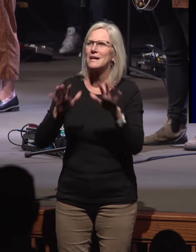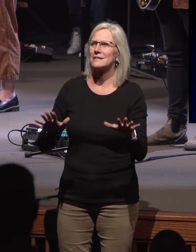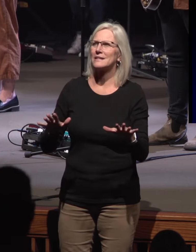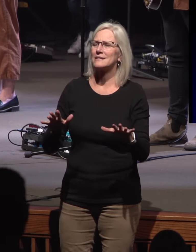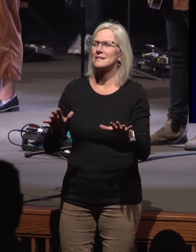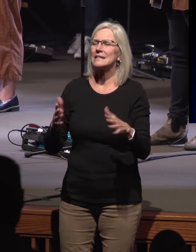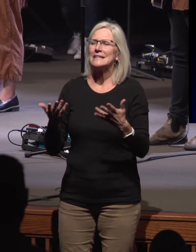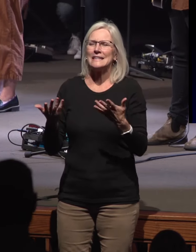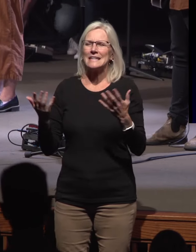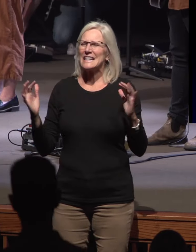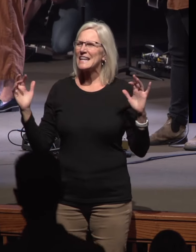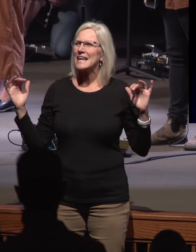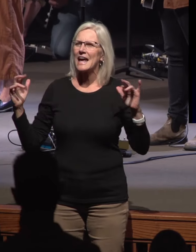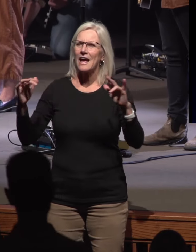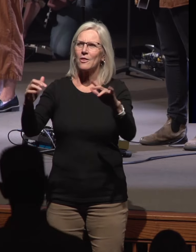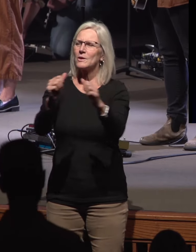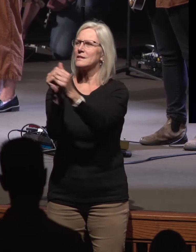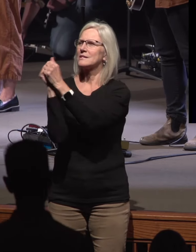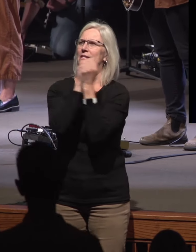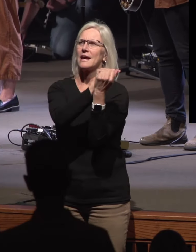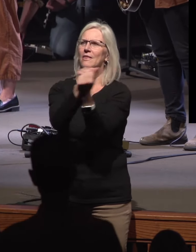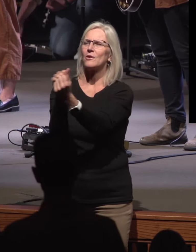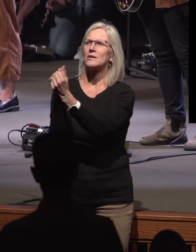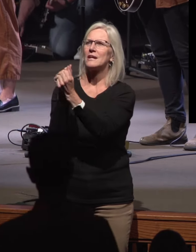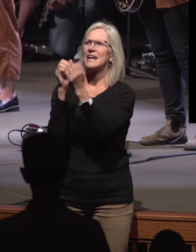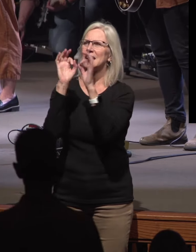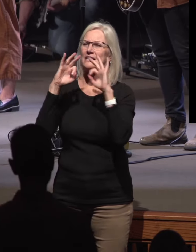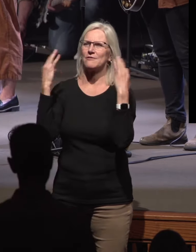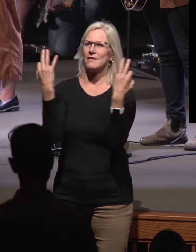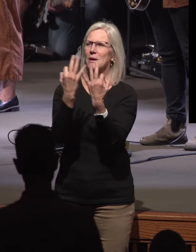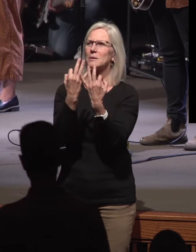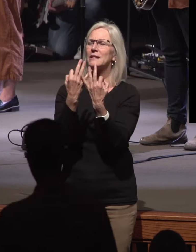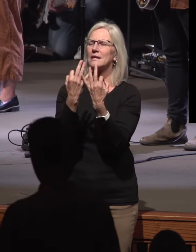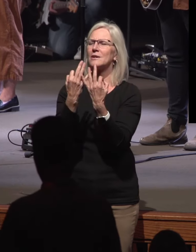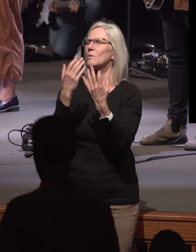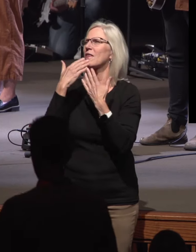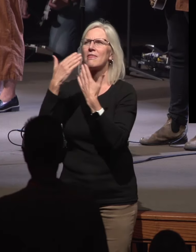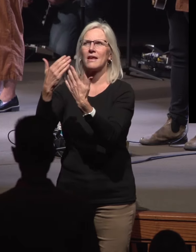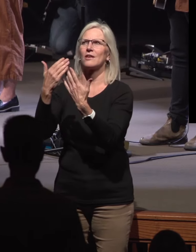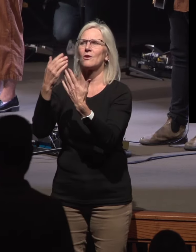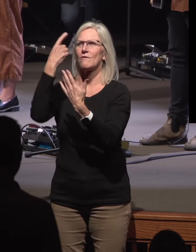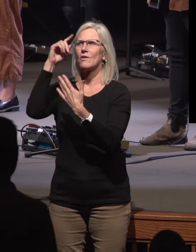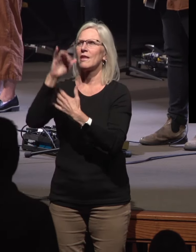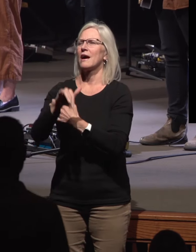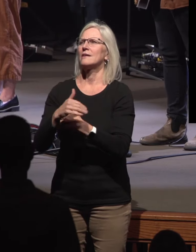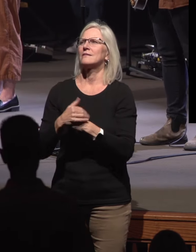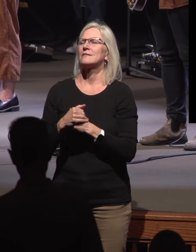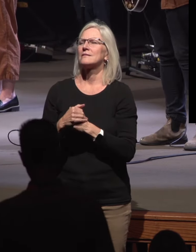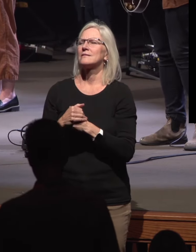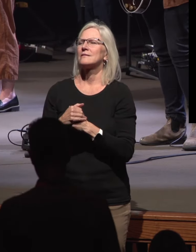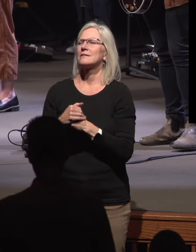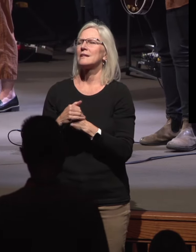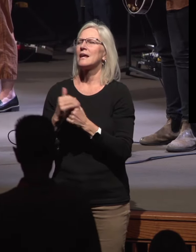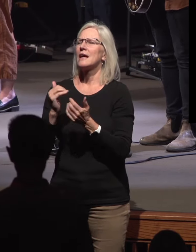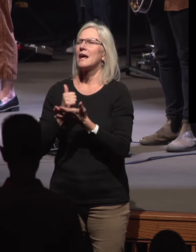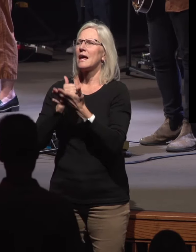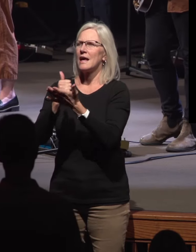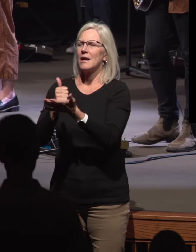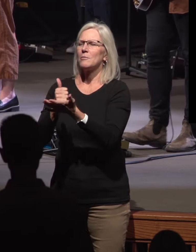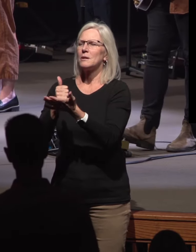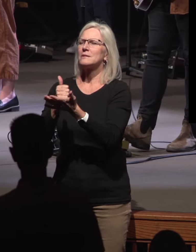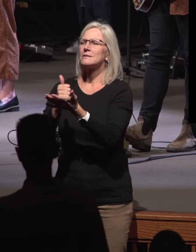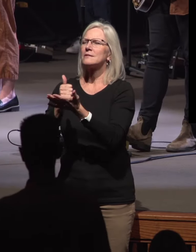Together as a family, as the body of Christ. God, we thank you for this. May we not take it for granted.